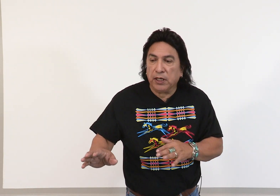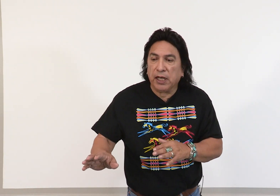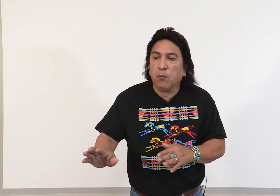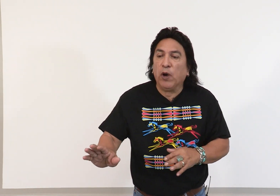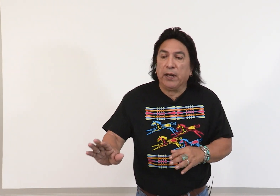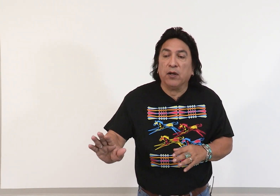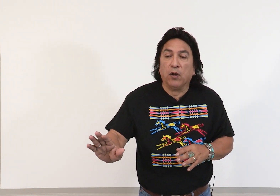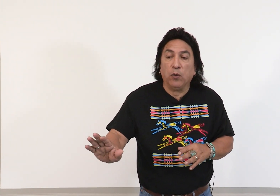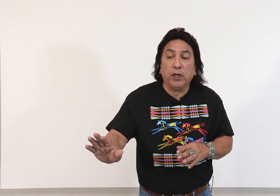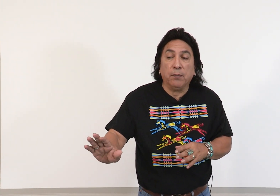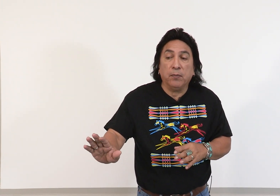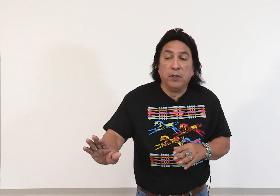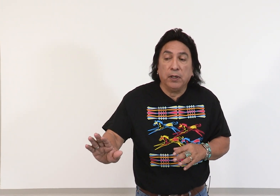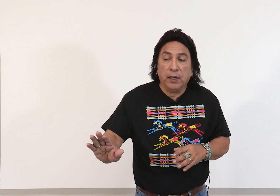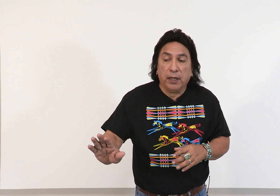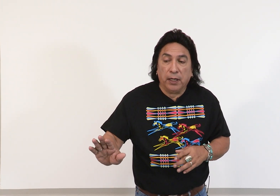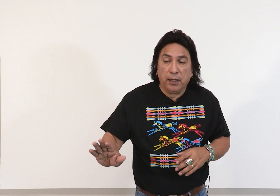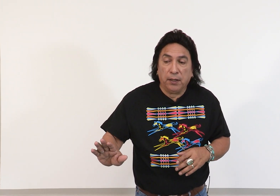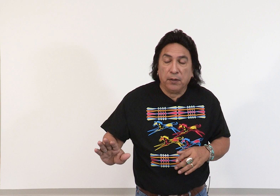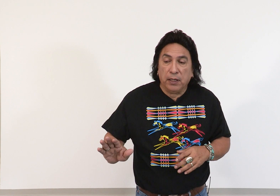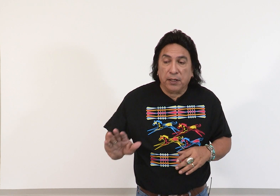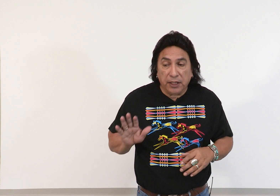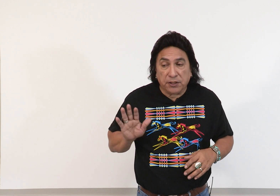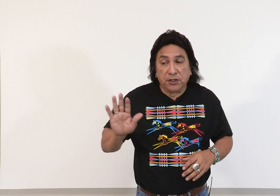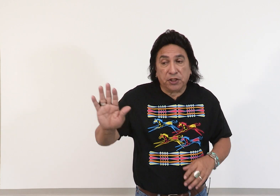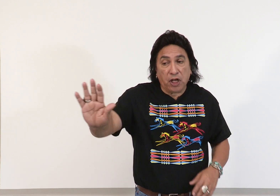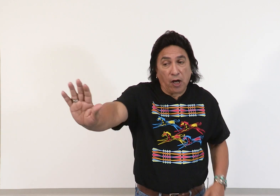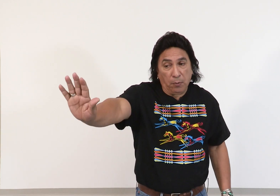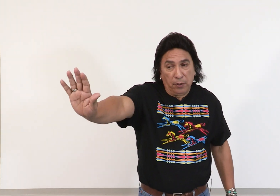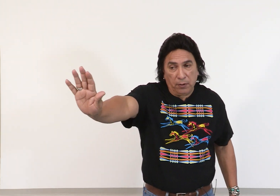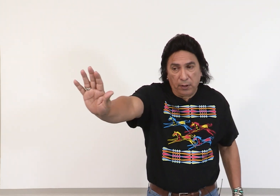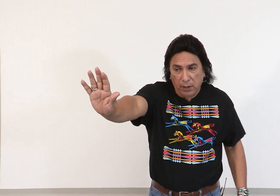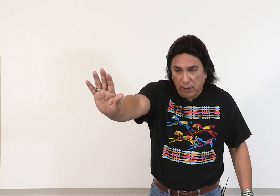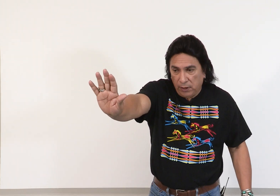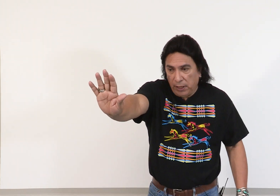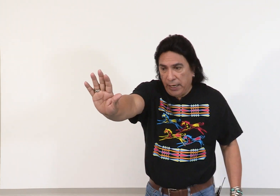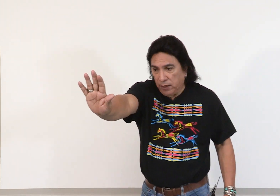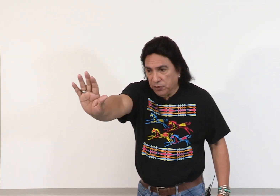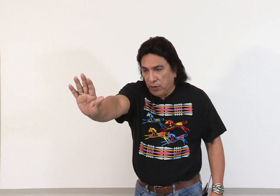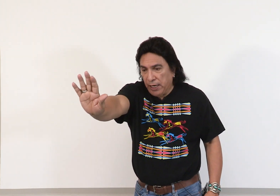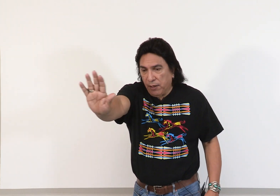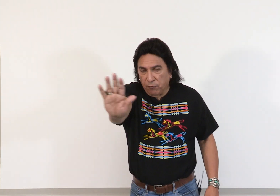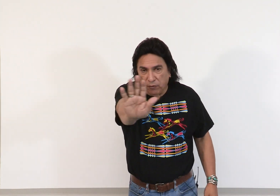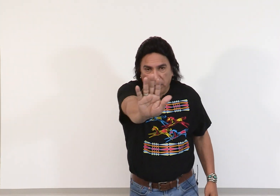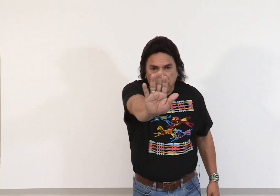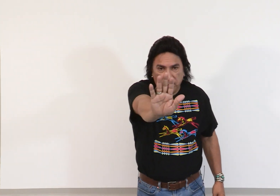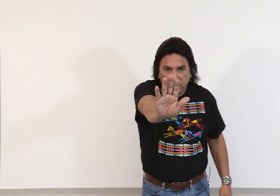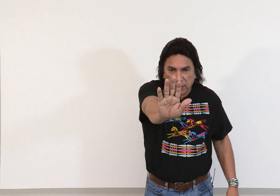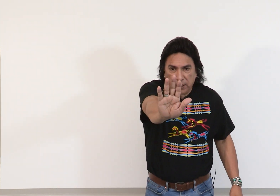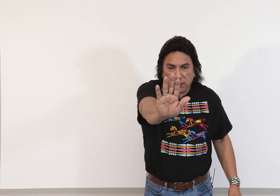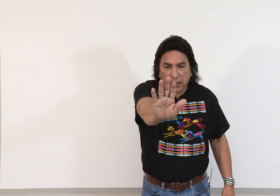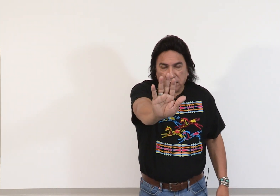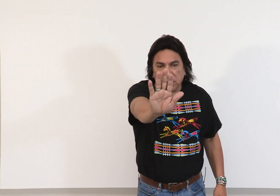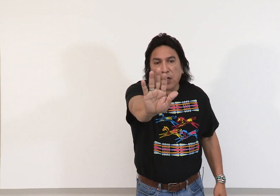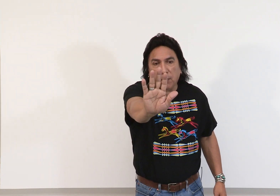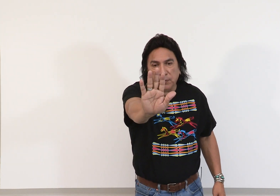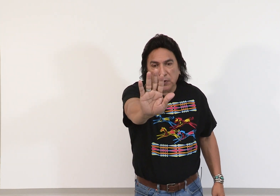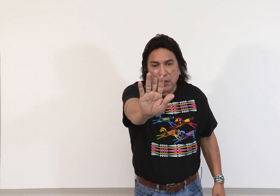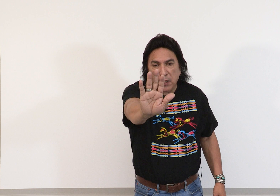to tell them, wait, hold up. This is stop, the hand straight out in front, that's stop.